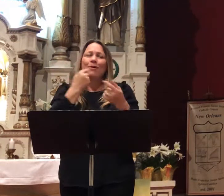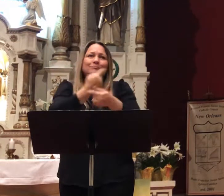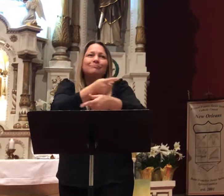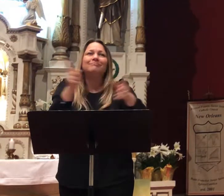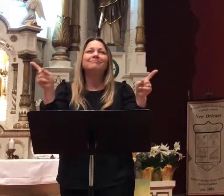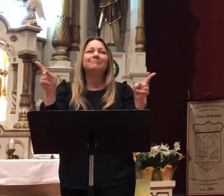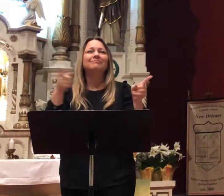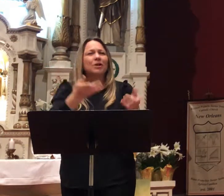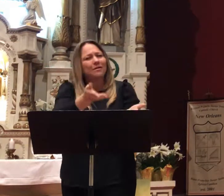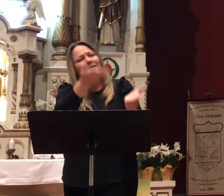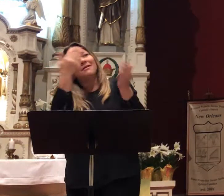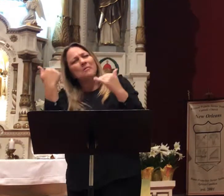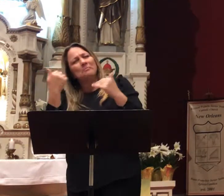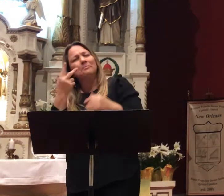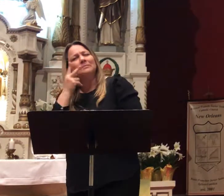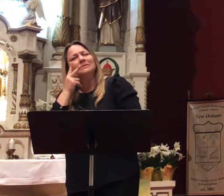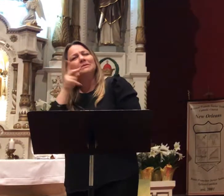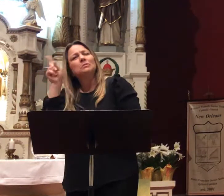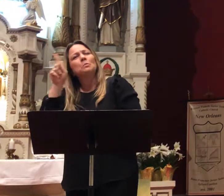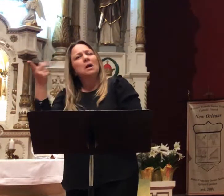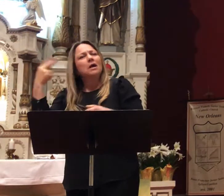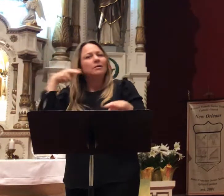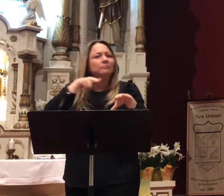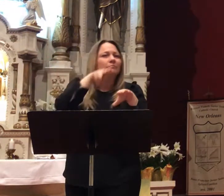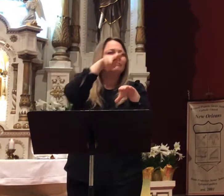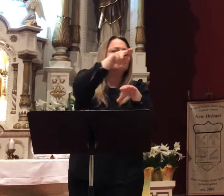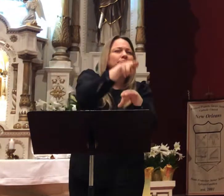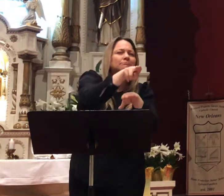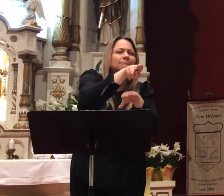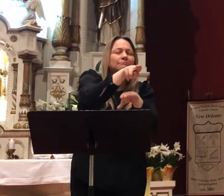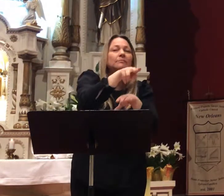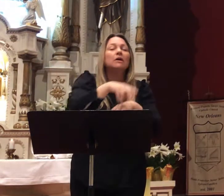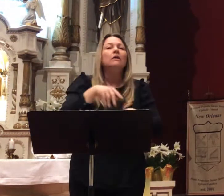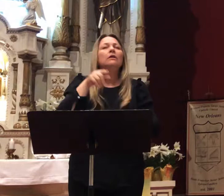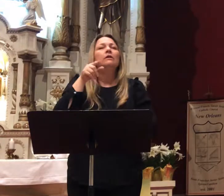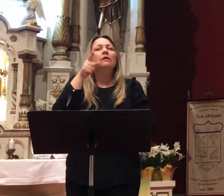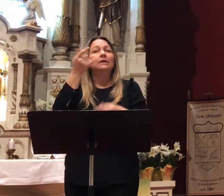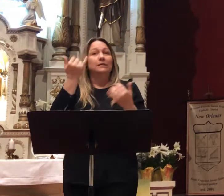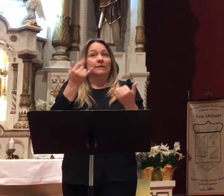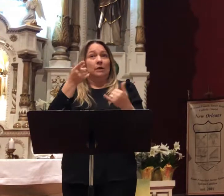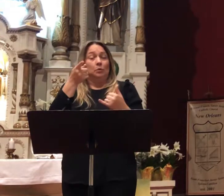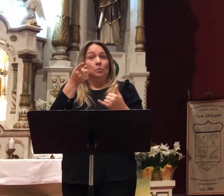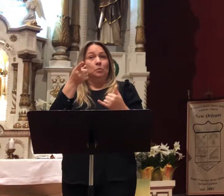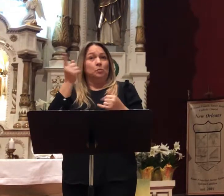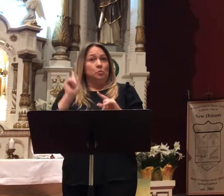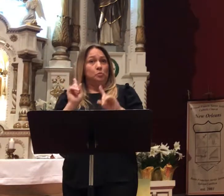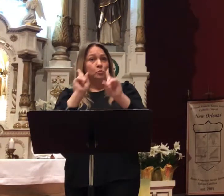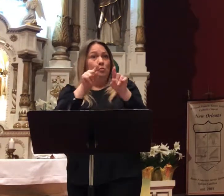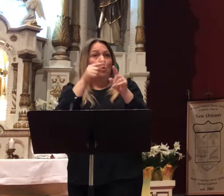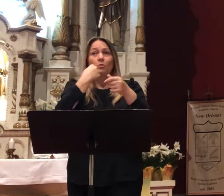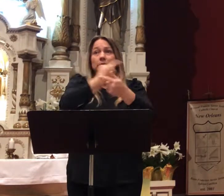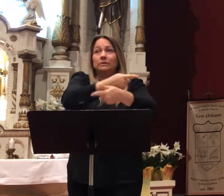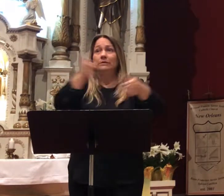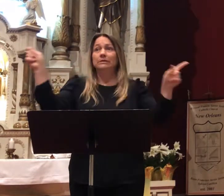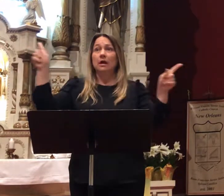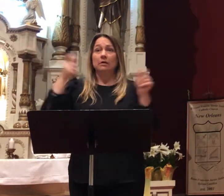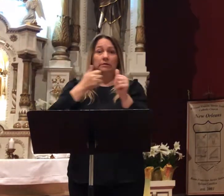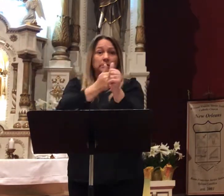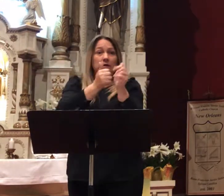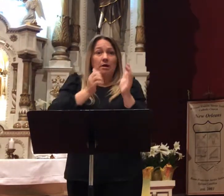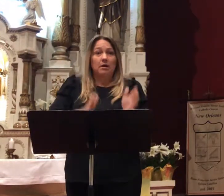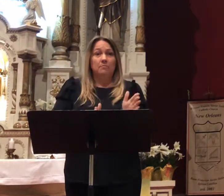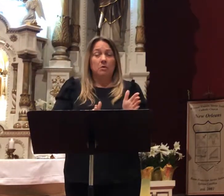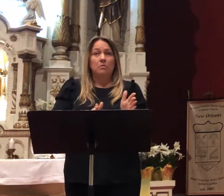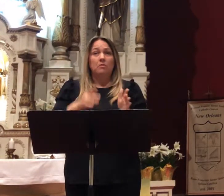see the place where he lay. Then go quickly and tell his disciples, he has